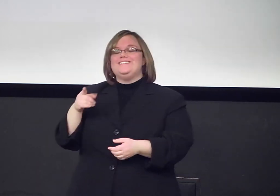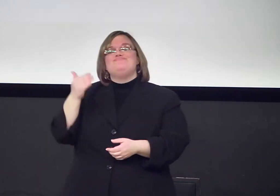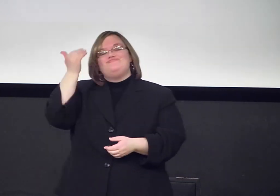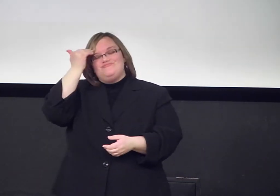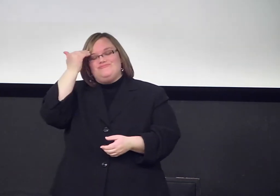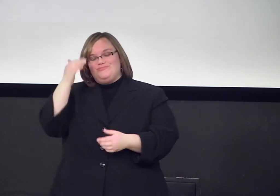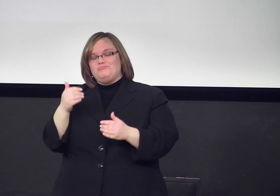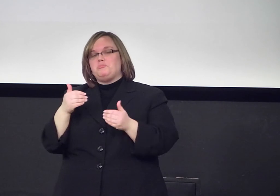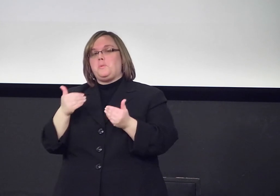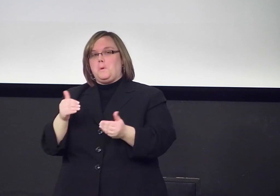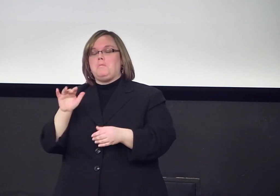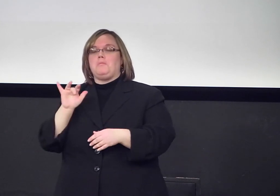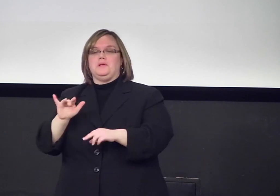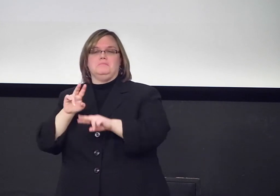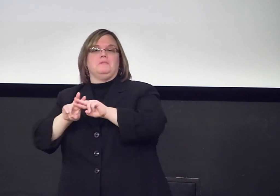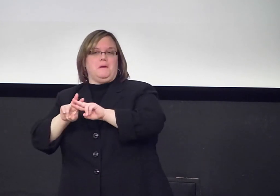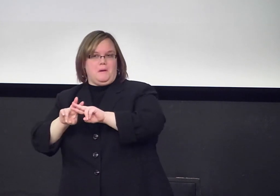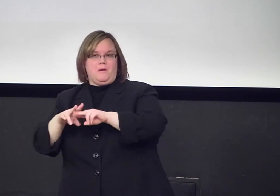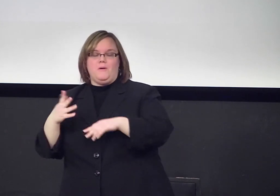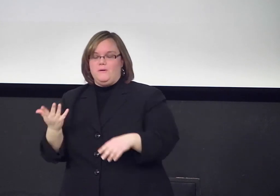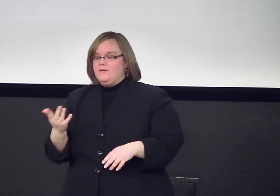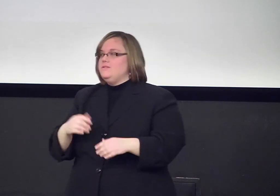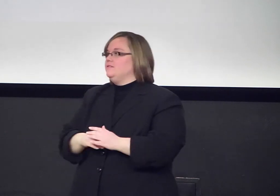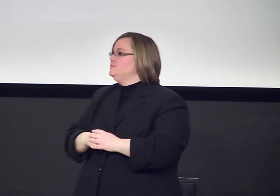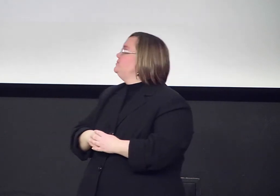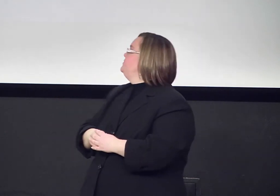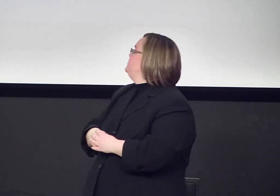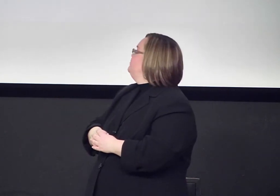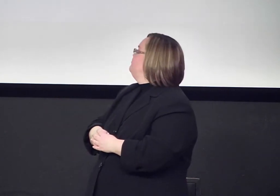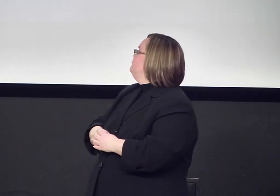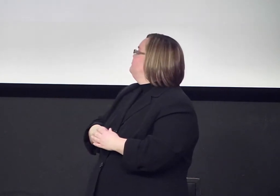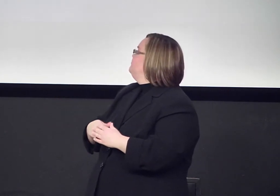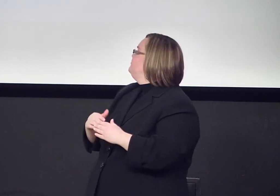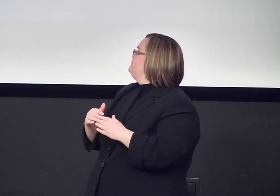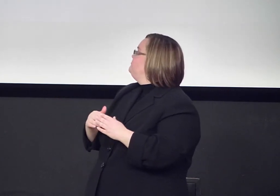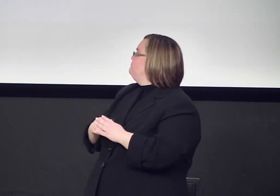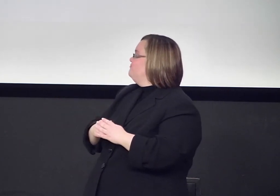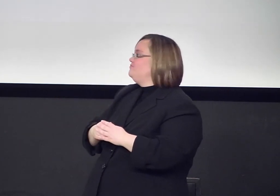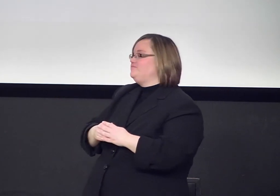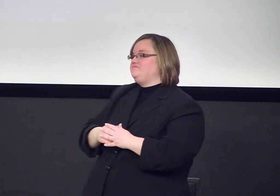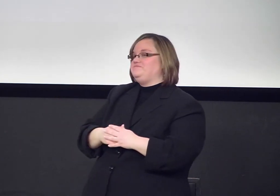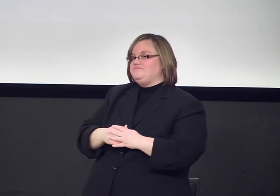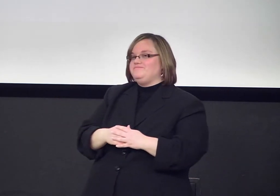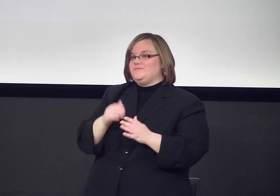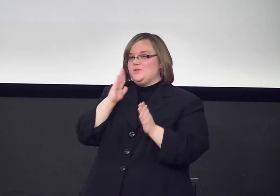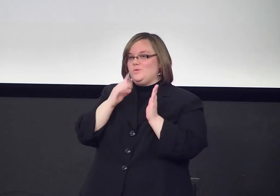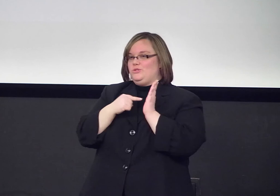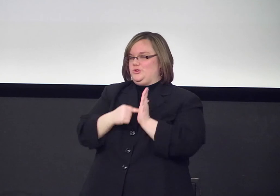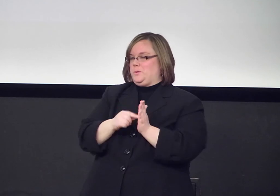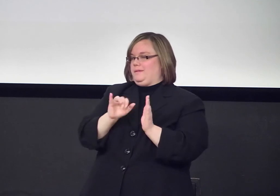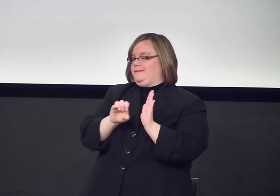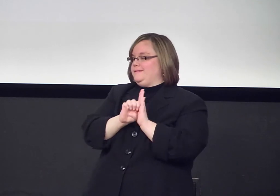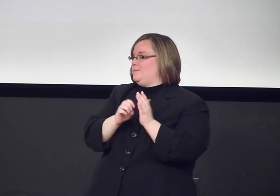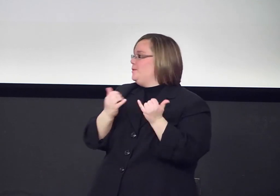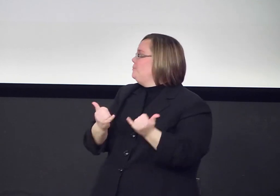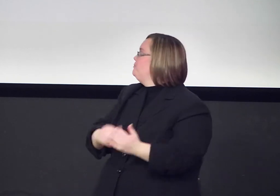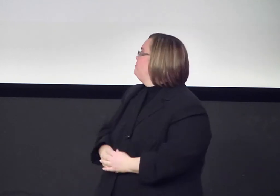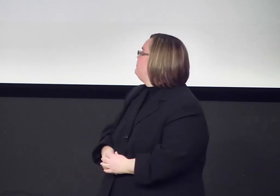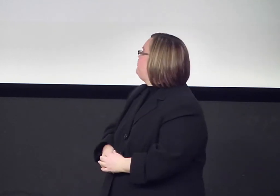pound. And so when the deaf client said, "Ooh, I don't have the access code," the interpreter knew to go ahead and press pound